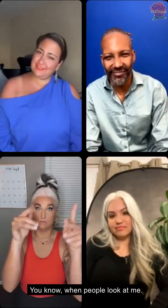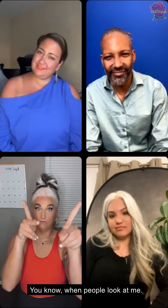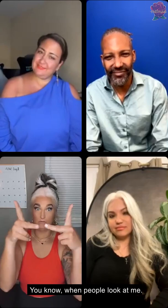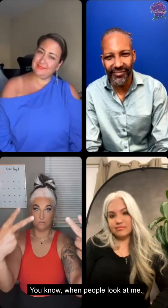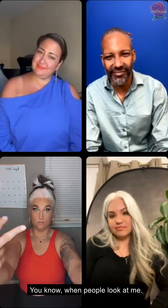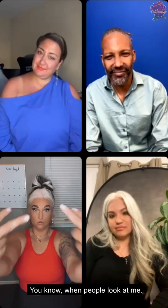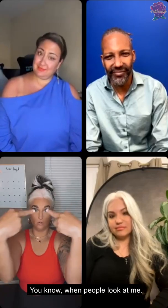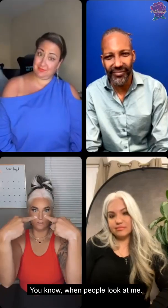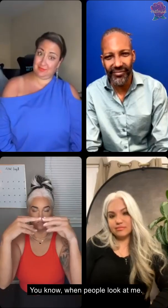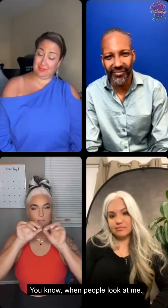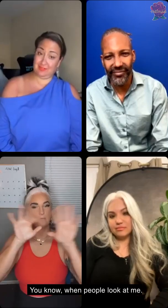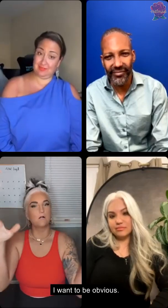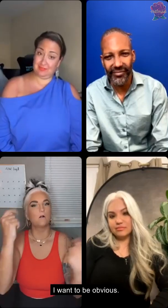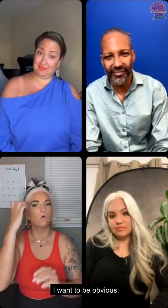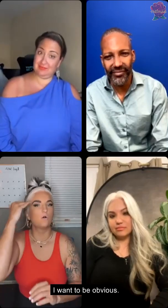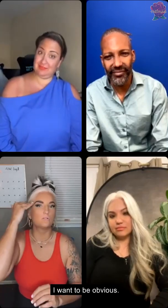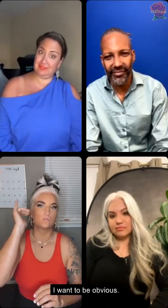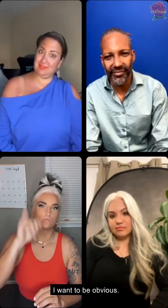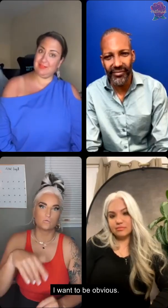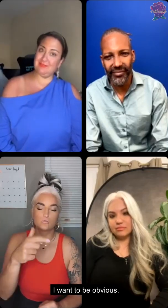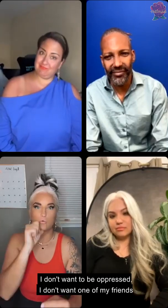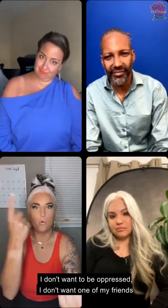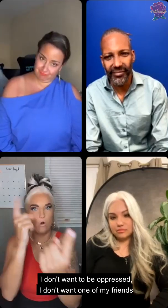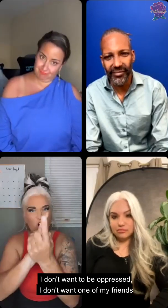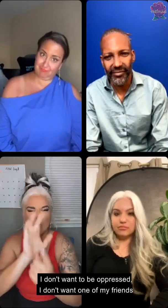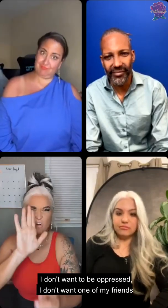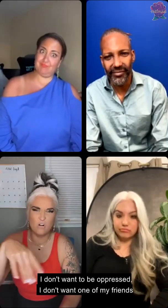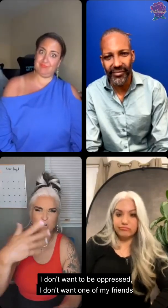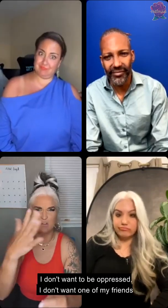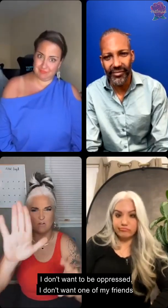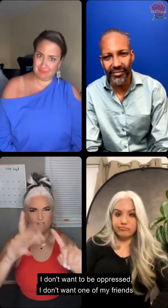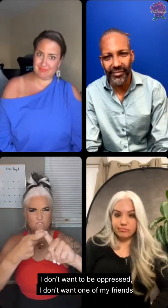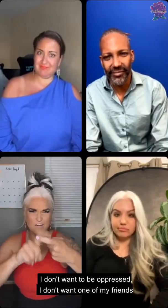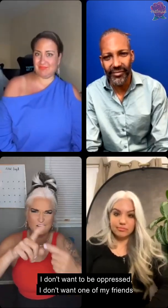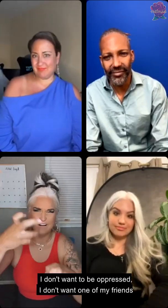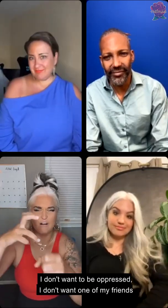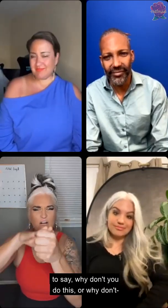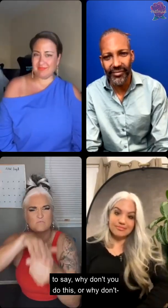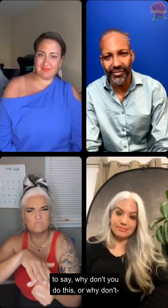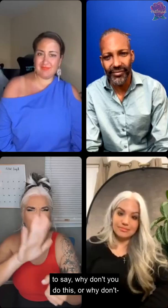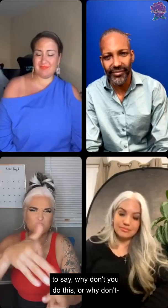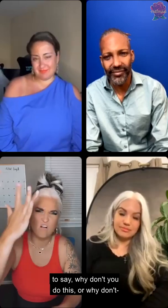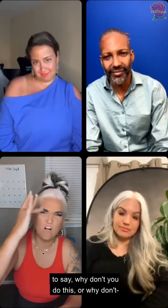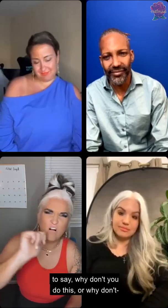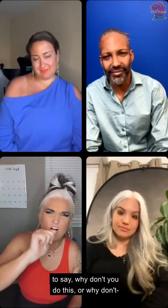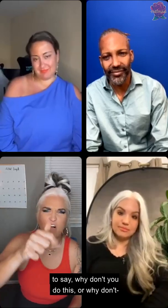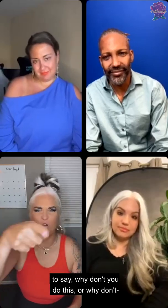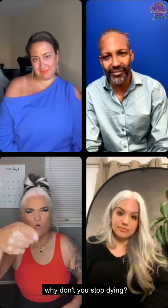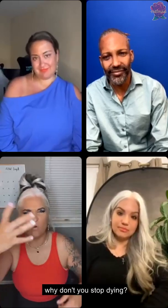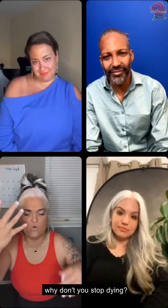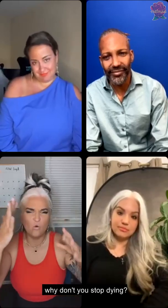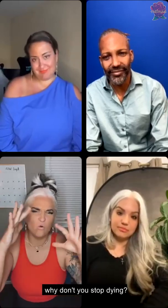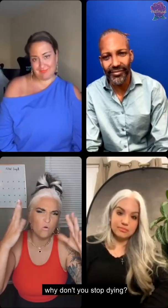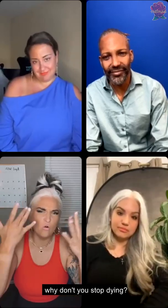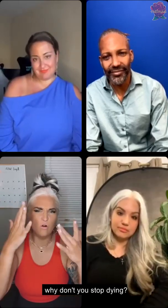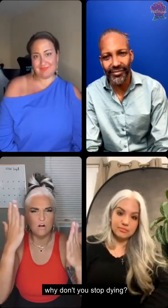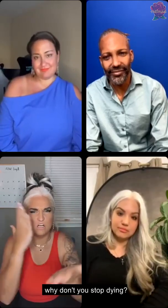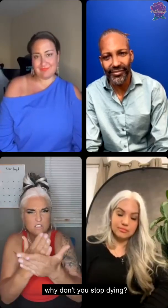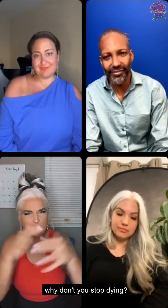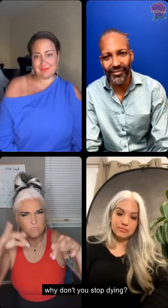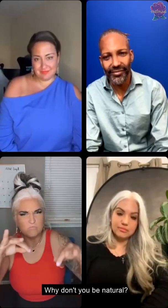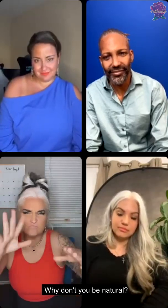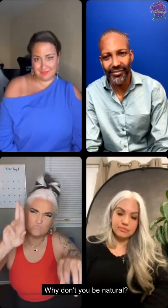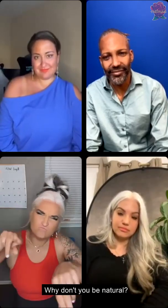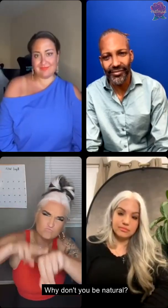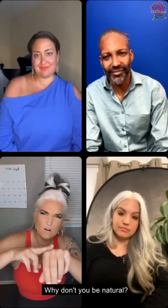when people look at me, I want it to be obvious. I just don't want to be oppressed. I want my friend to be like, well, why don't you do this, or why don't